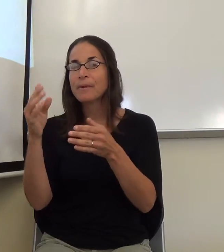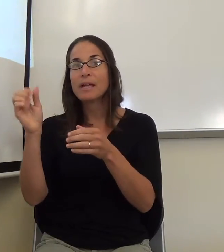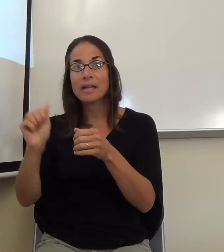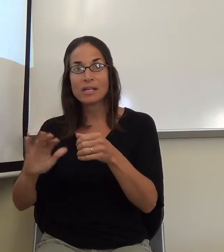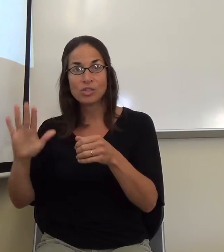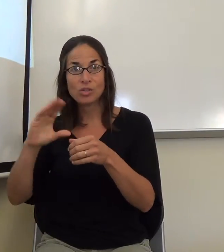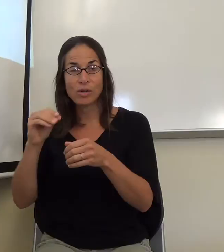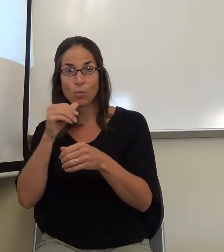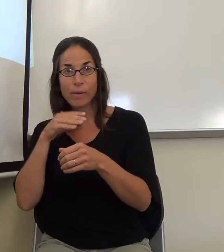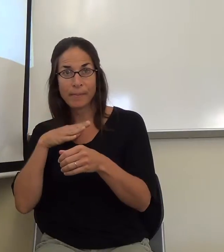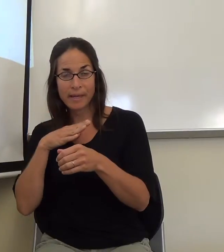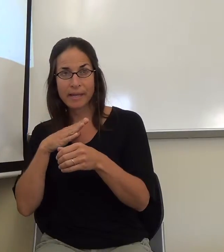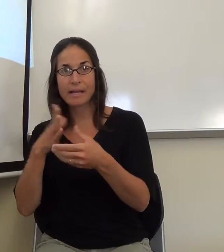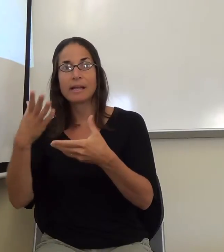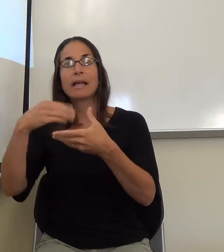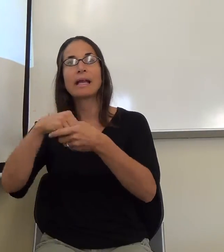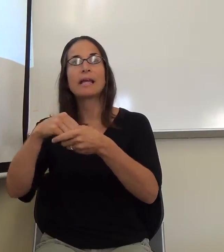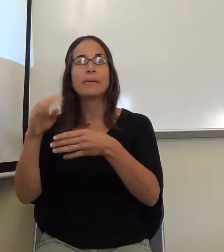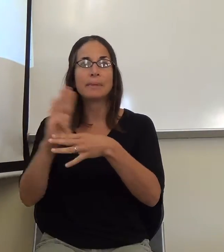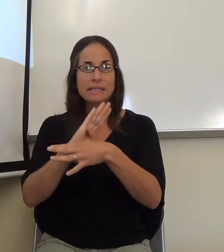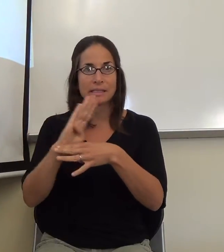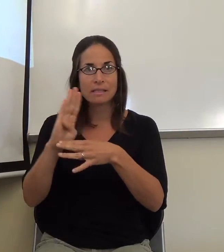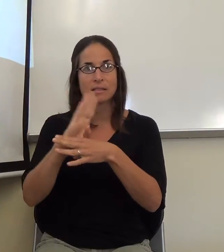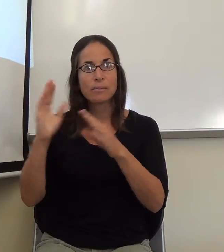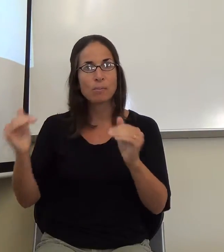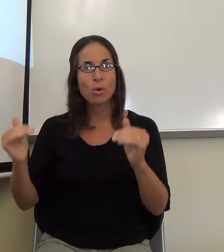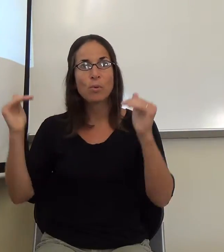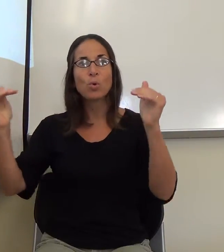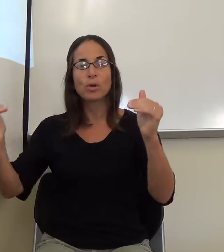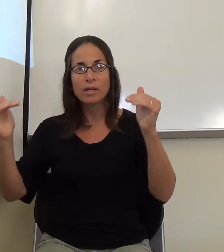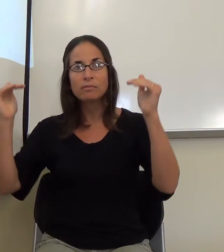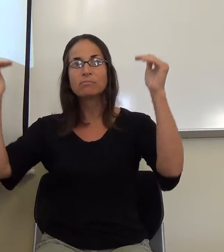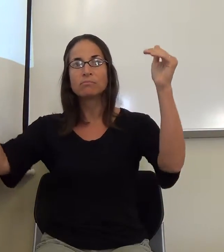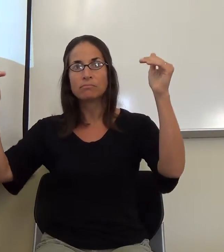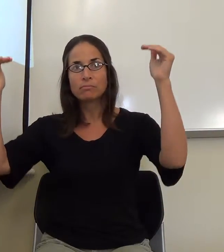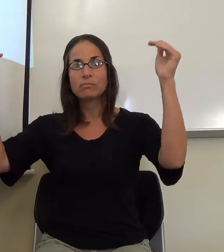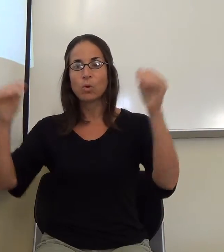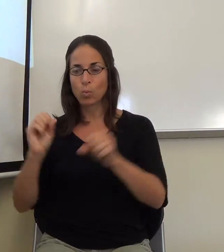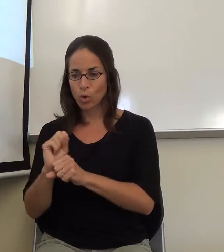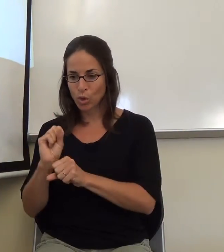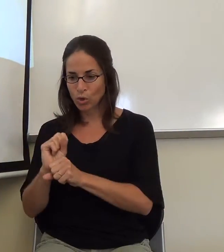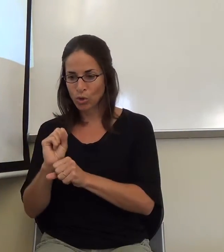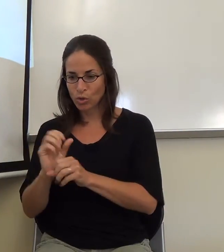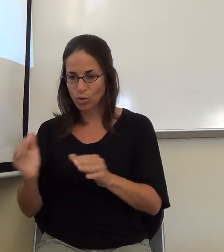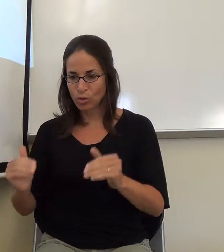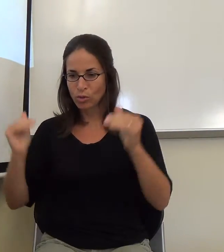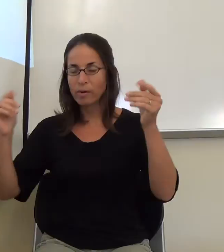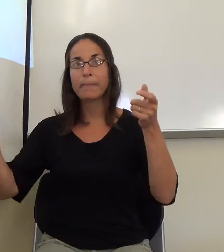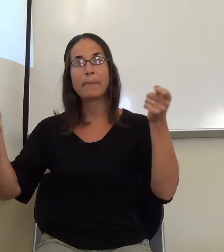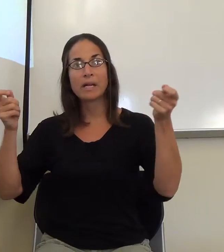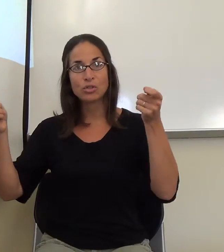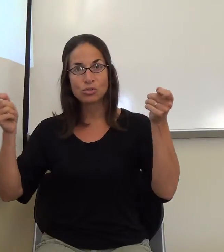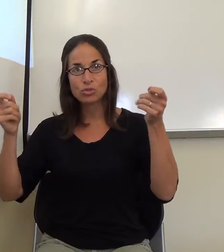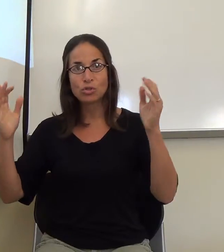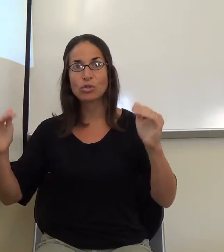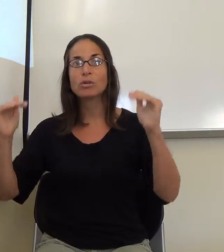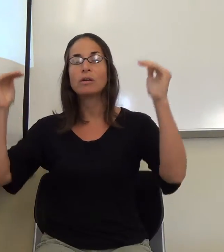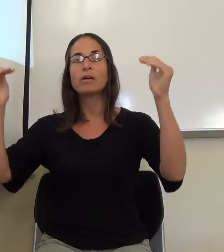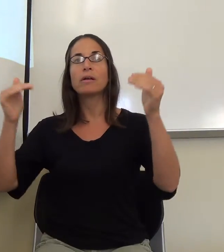women get into a company, they're promoted from worker to manager, and maybe they're promoted to middle manager, and then